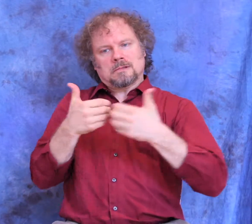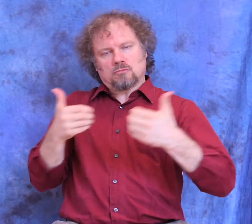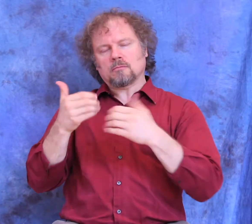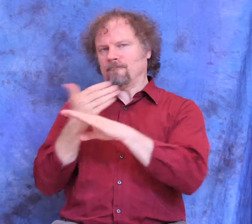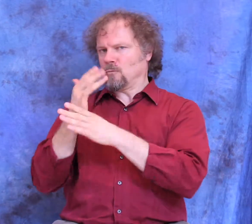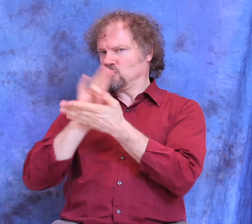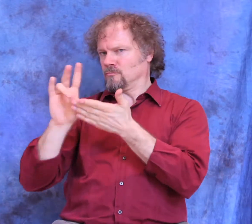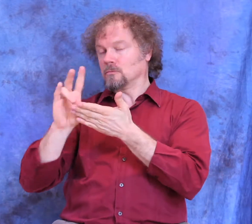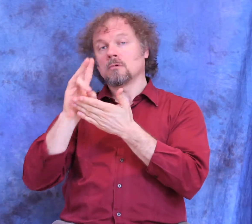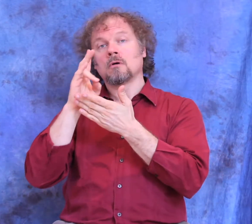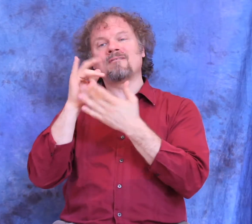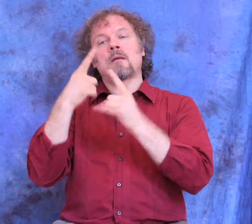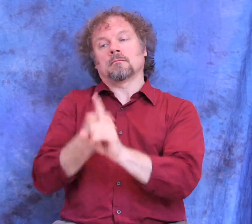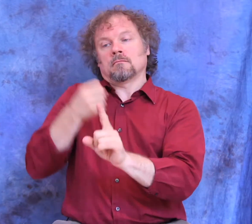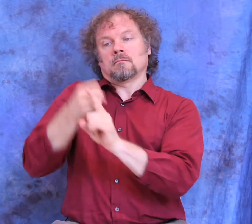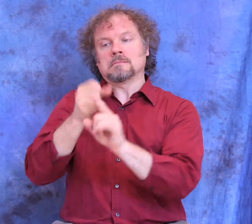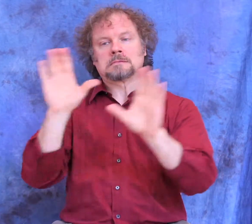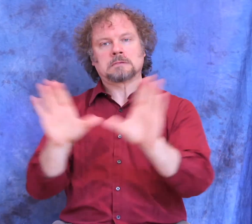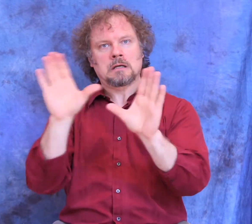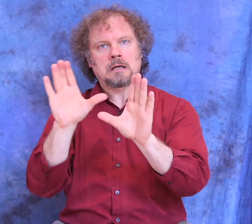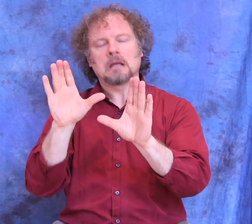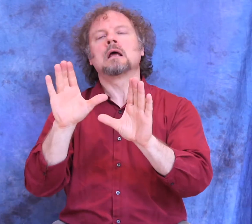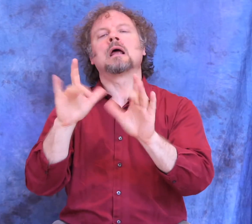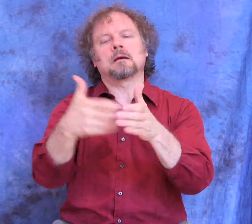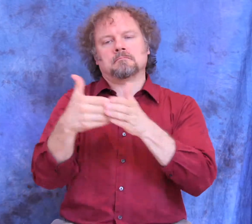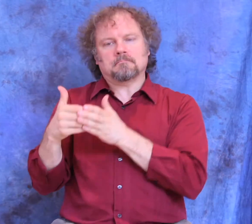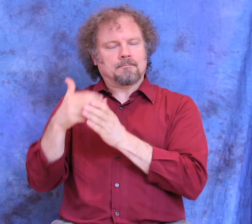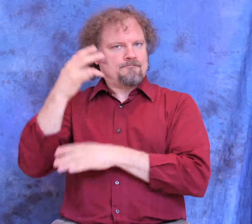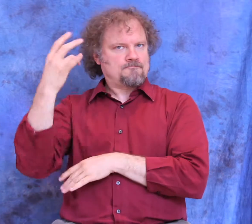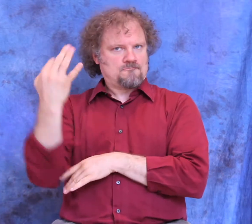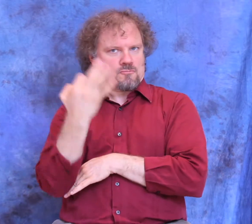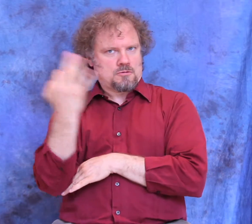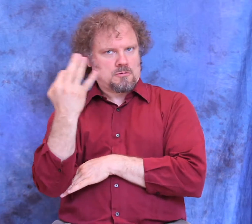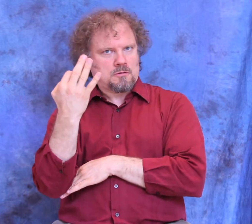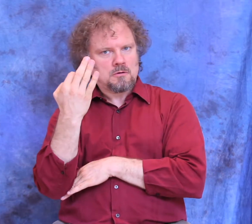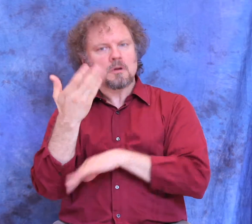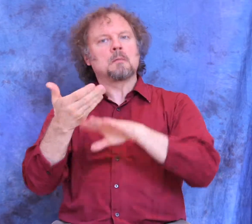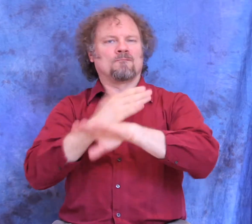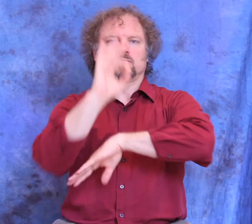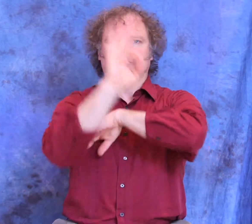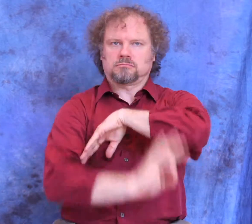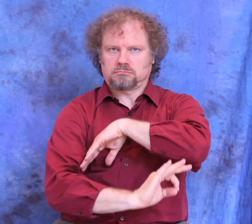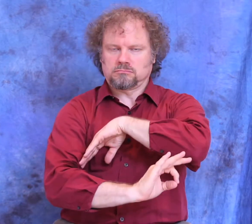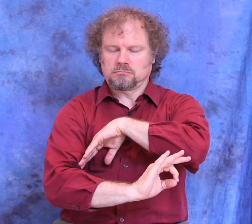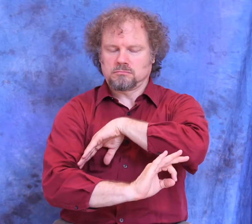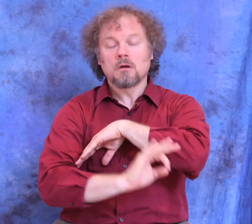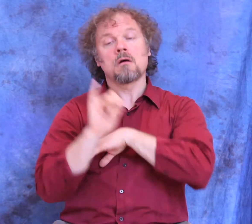Shavuos falls on a Sunday, then the decoration must be set aside on Friday before Shabbos. This custom is also a